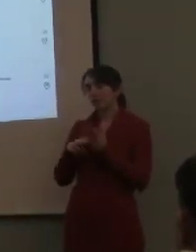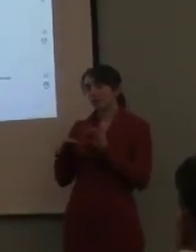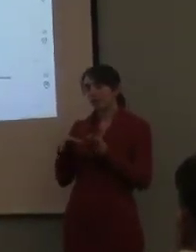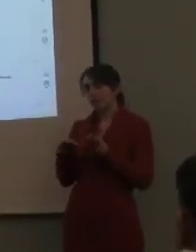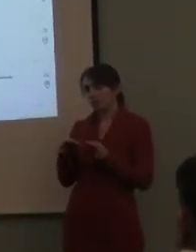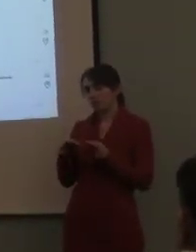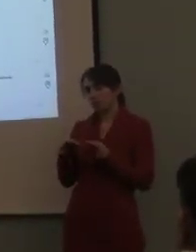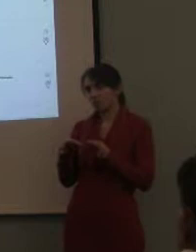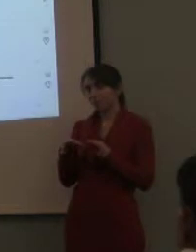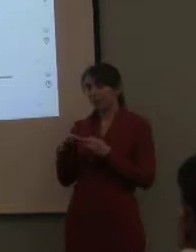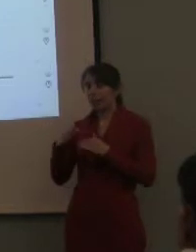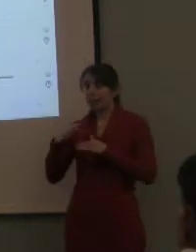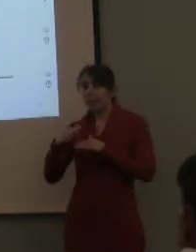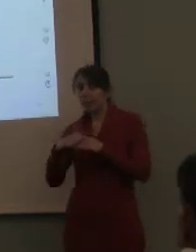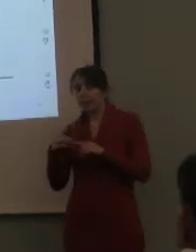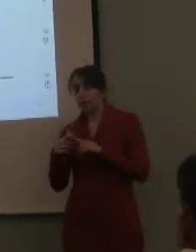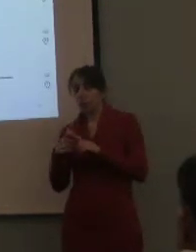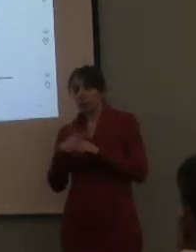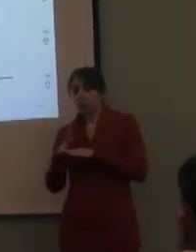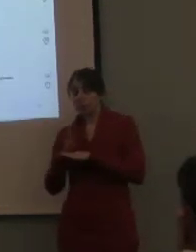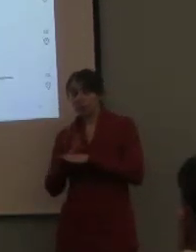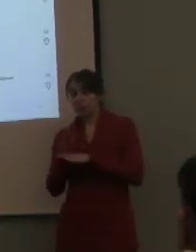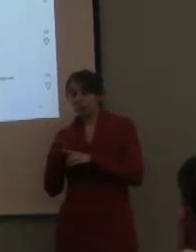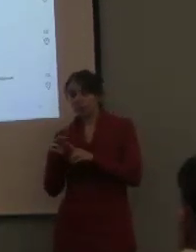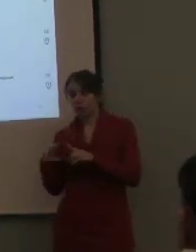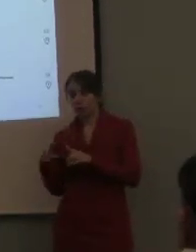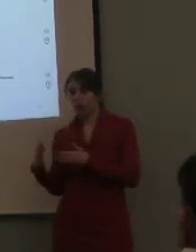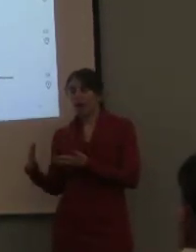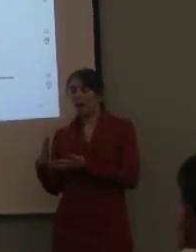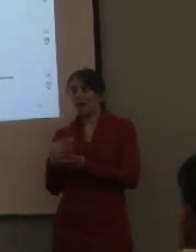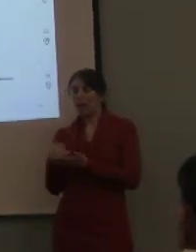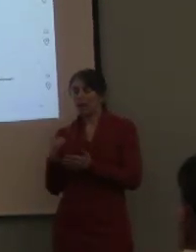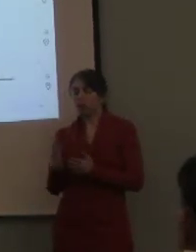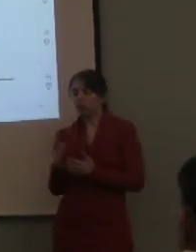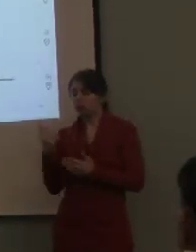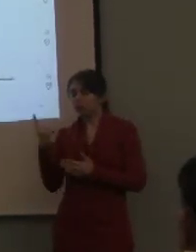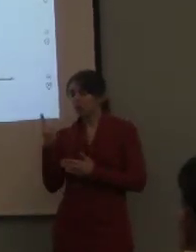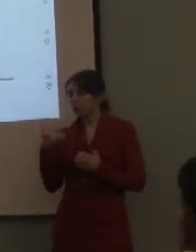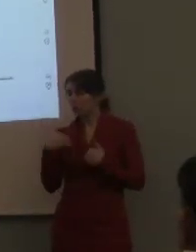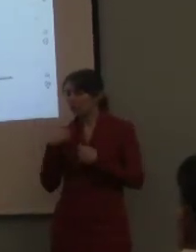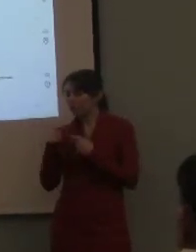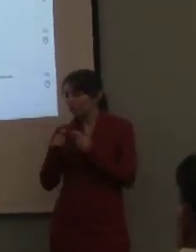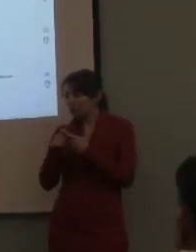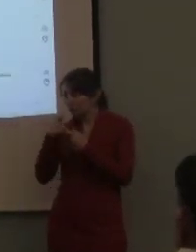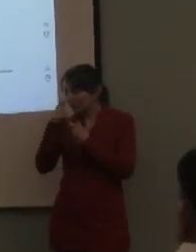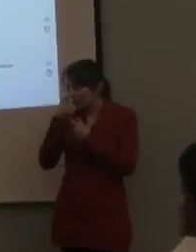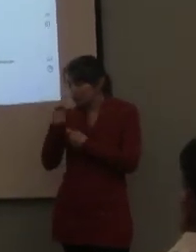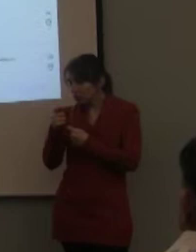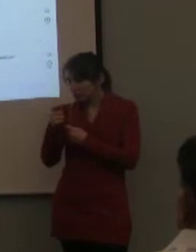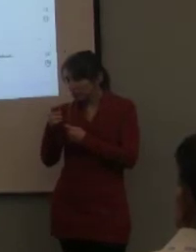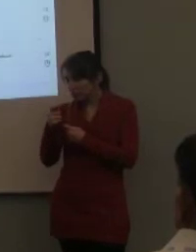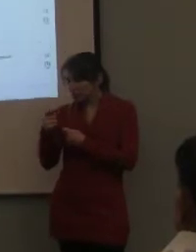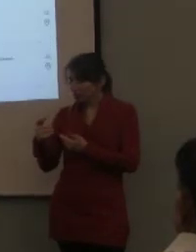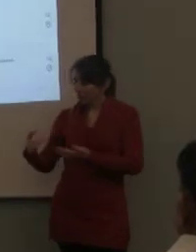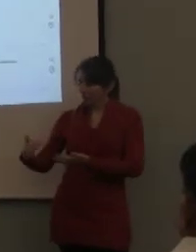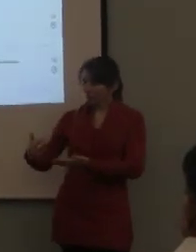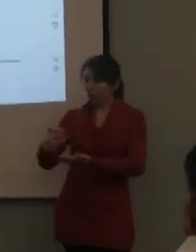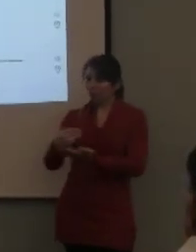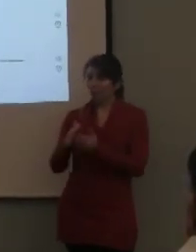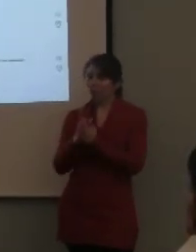at least from a business point of view, is a collector would be someone who has a particular interest and is collecting